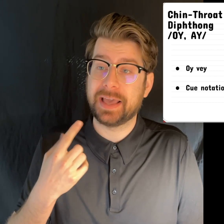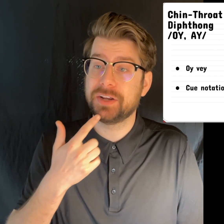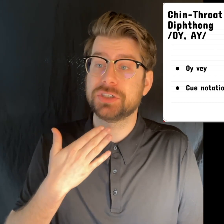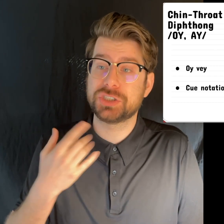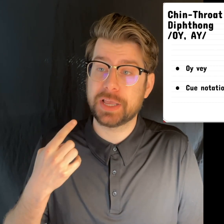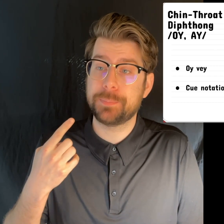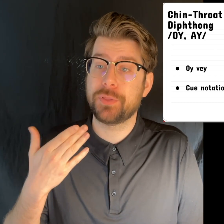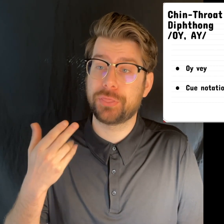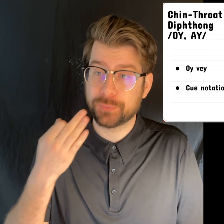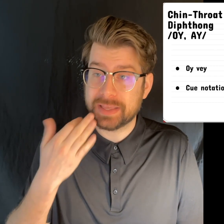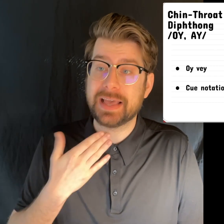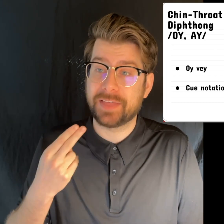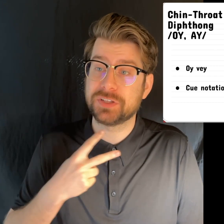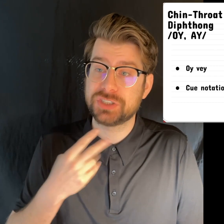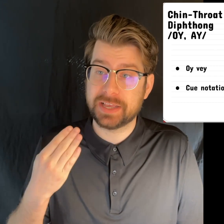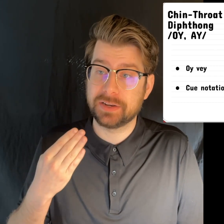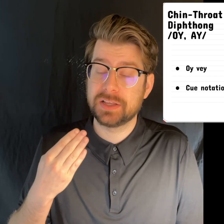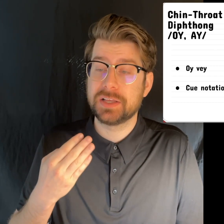hand shape 3 at the chin.